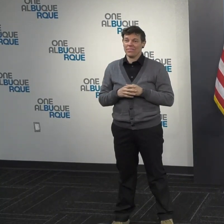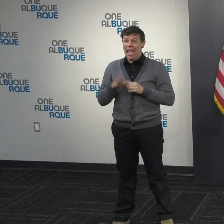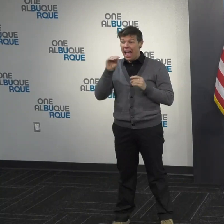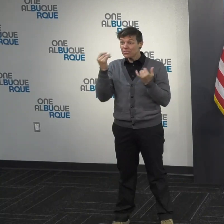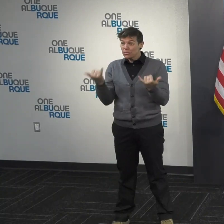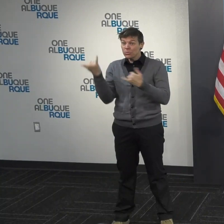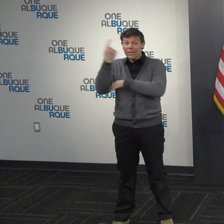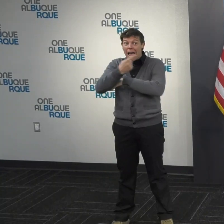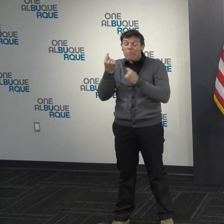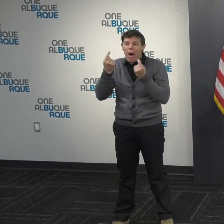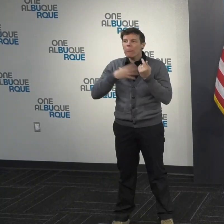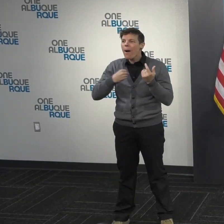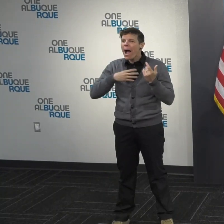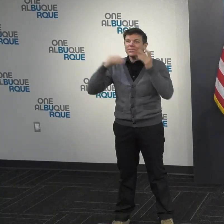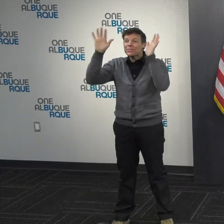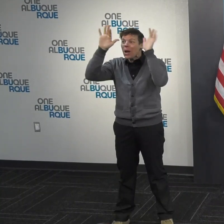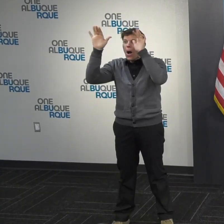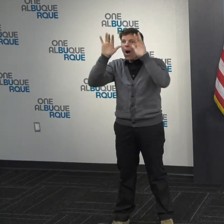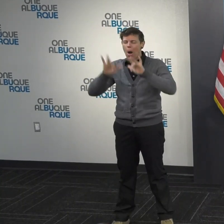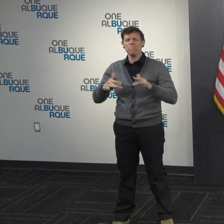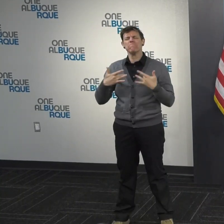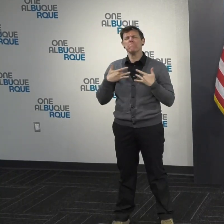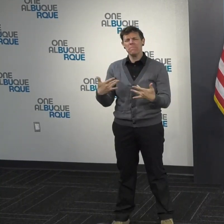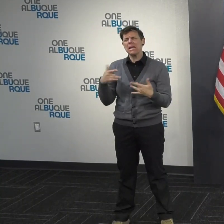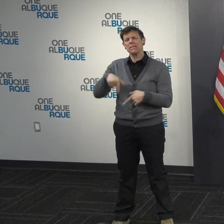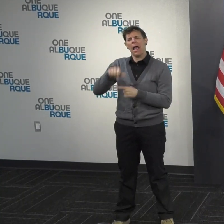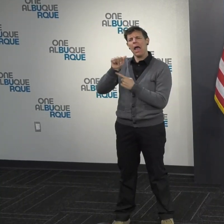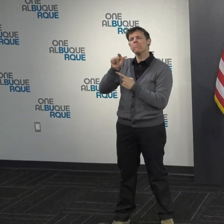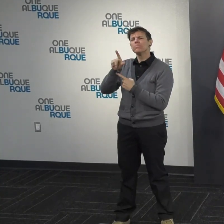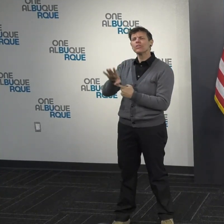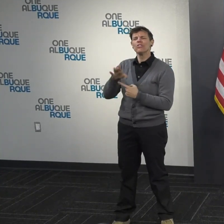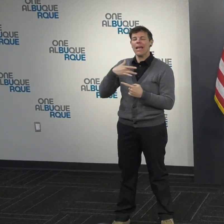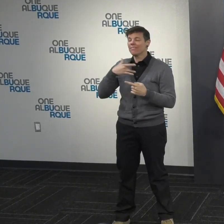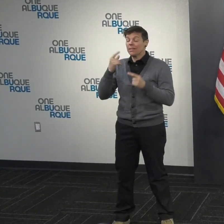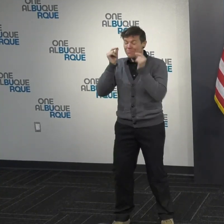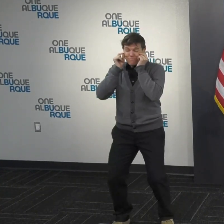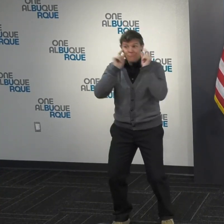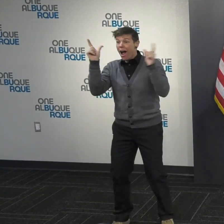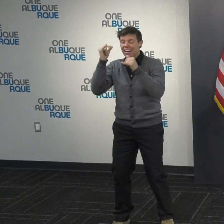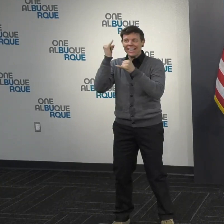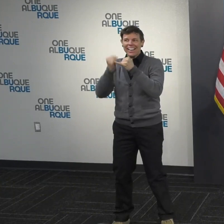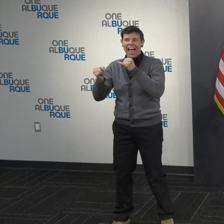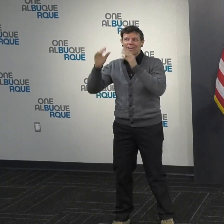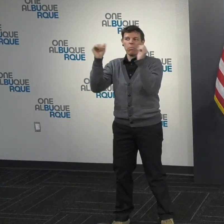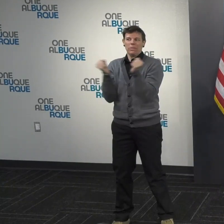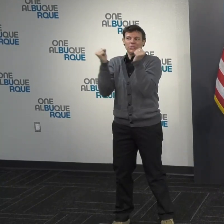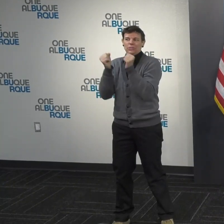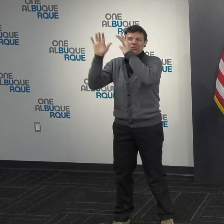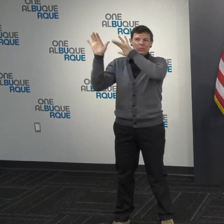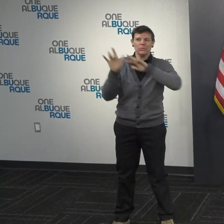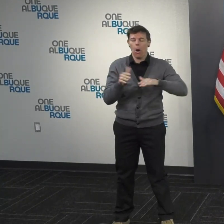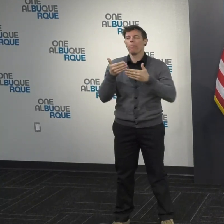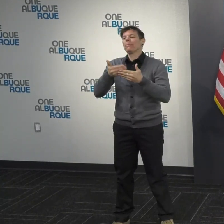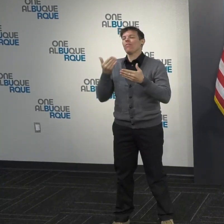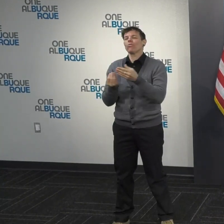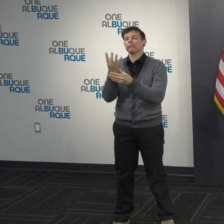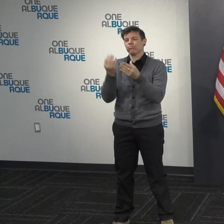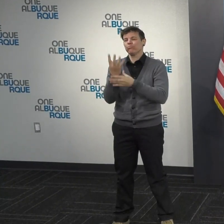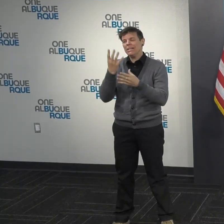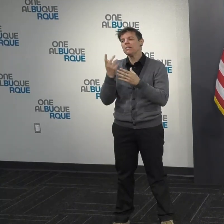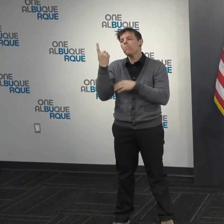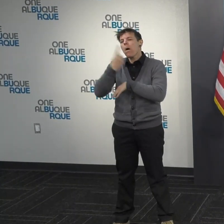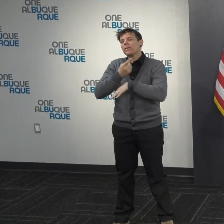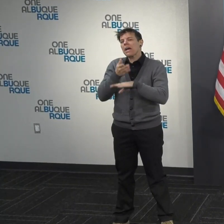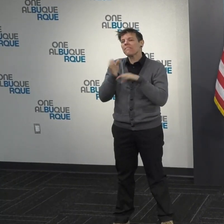often actually happens here. We get this surprise snowstorm, and for us came the day after Easter, which was actually really good timing for a number